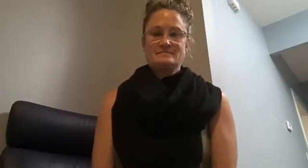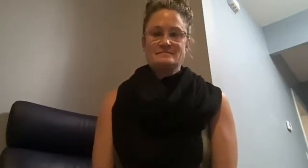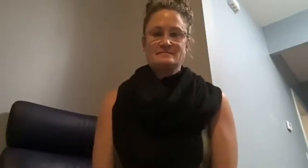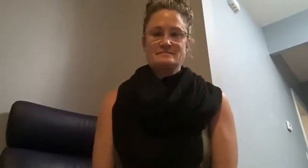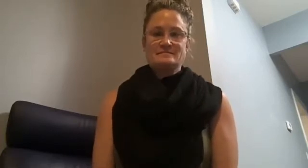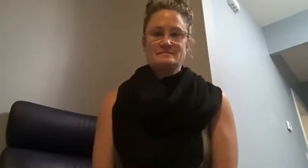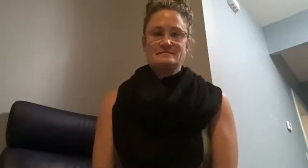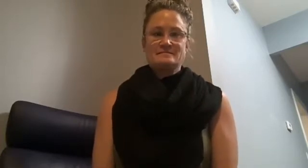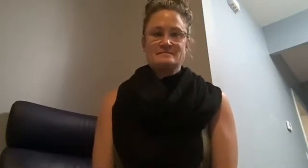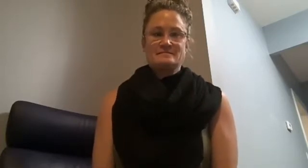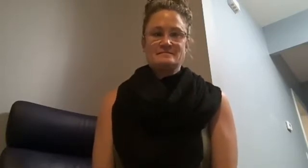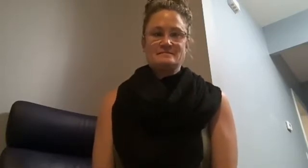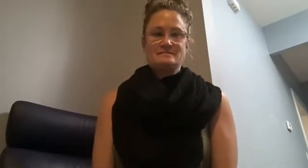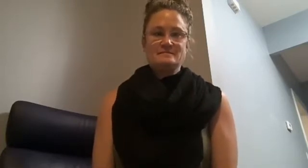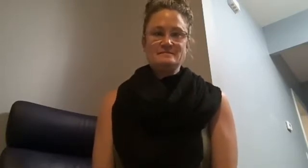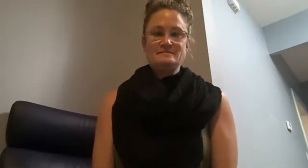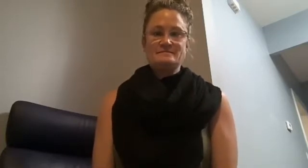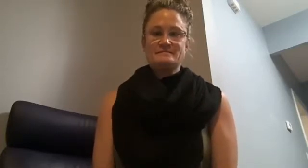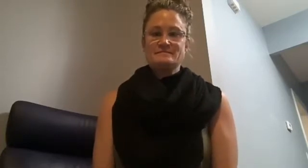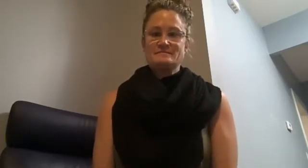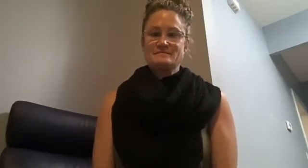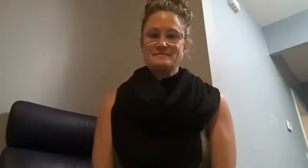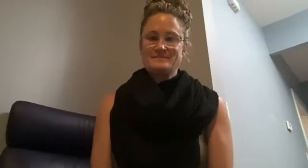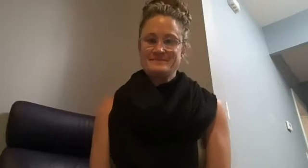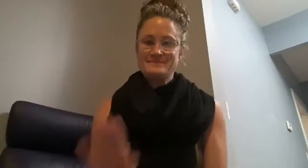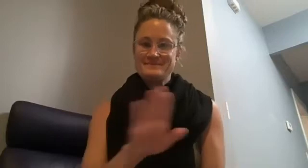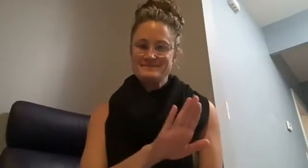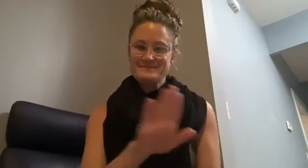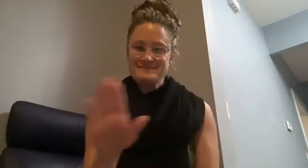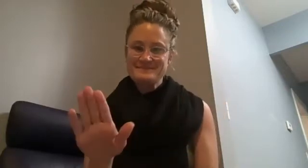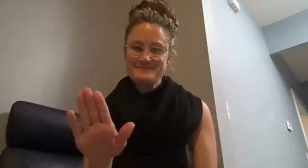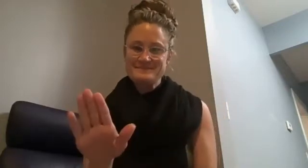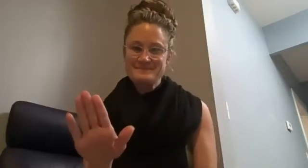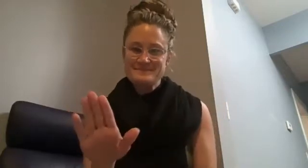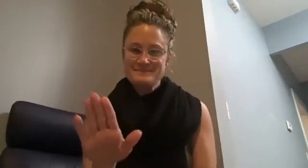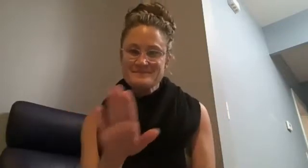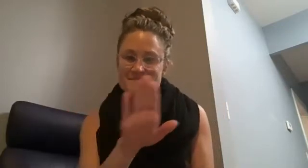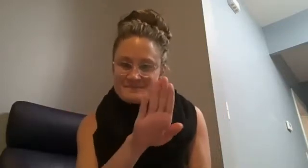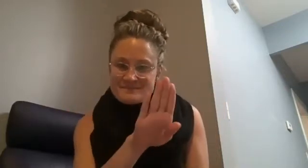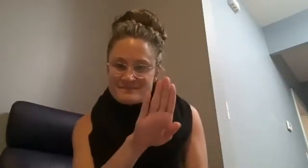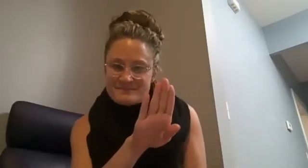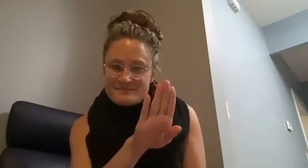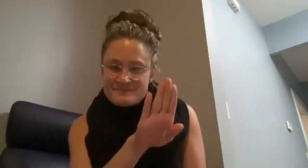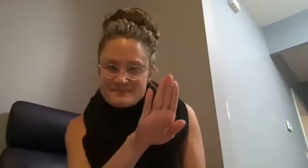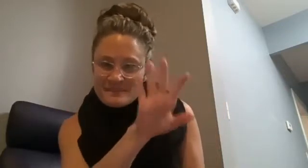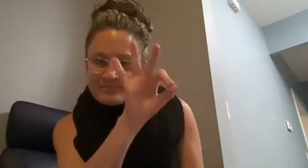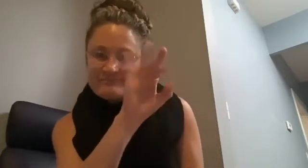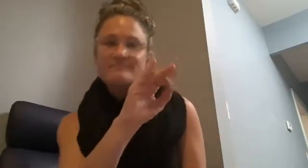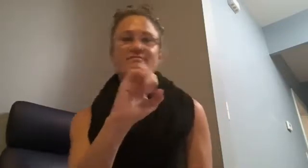Just got to unmute her here. Yeah, it's good now. Hi, everybody. Farrell, alcoholic, part of the Friday Night Gratitude group and the Nightly Review group,